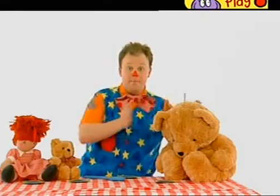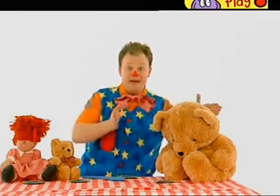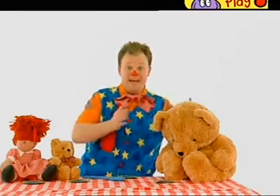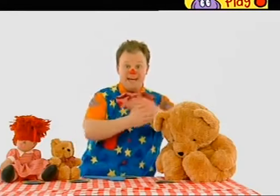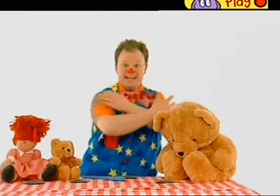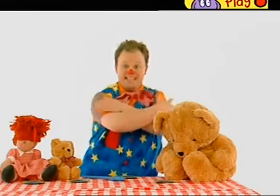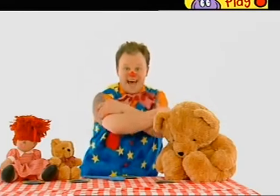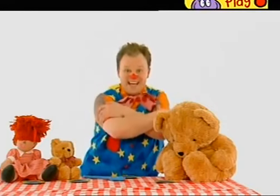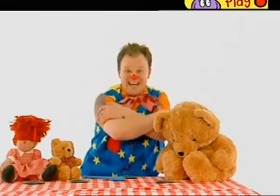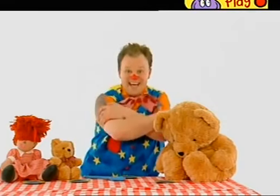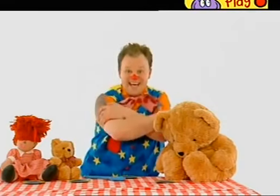Big Teddy,